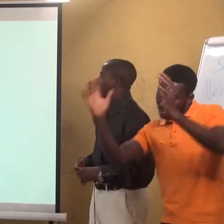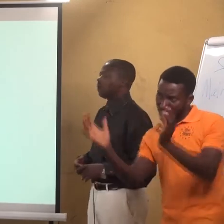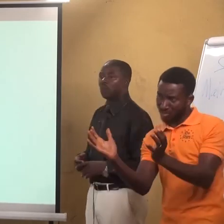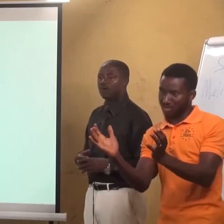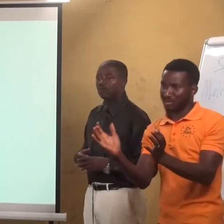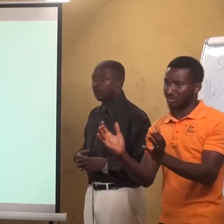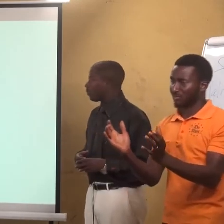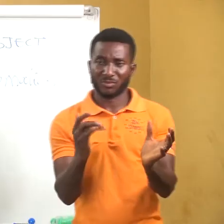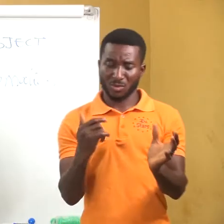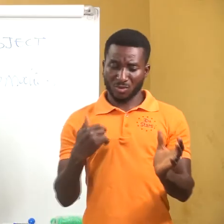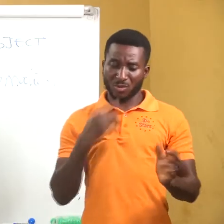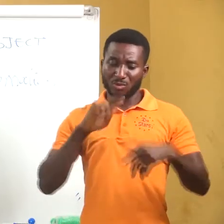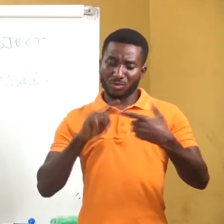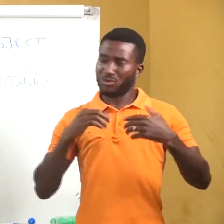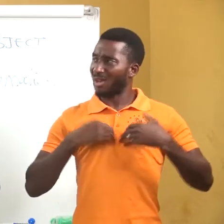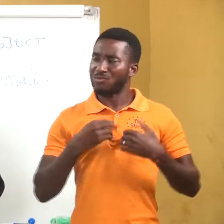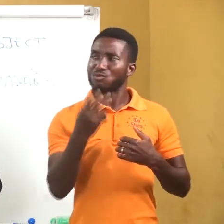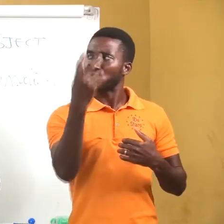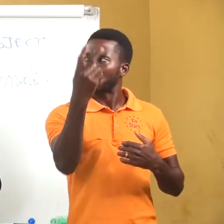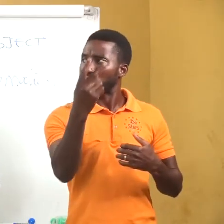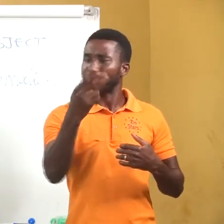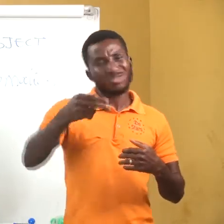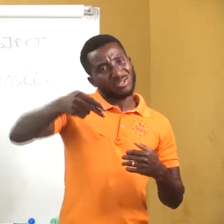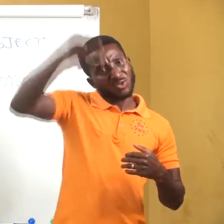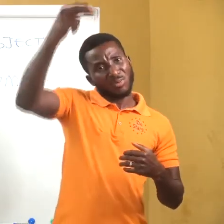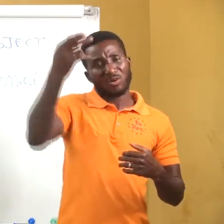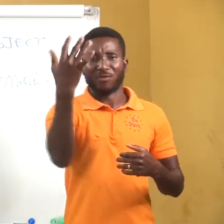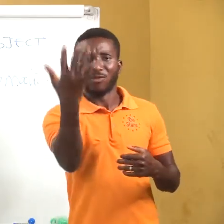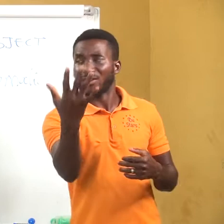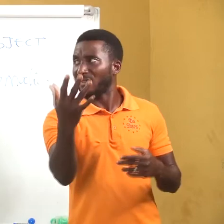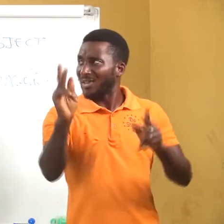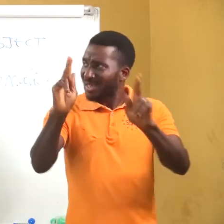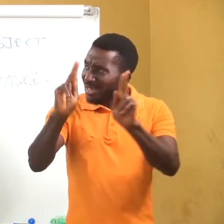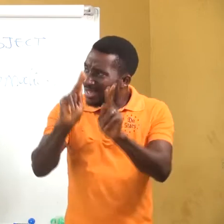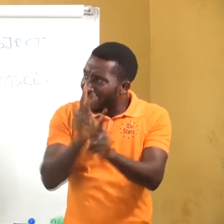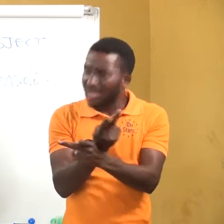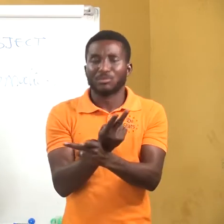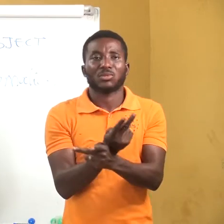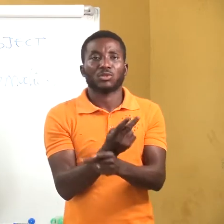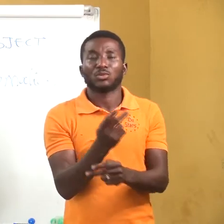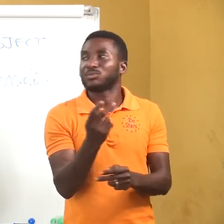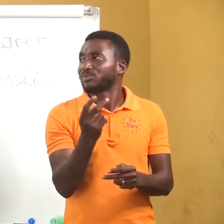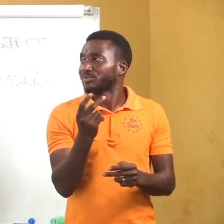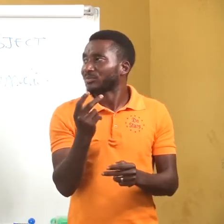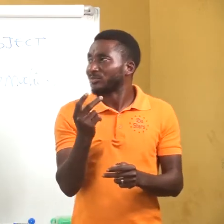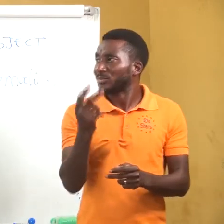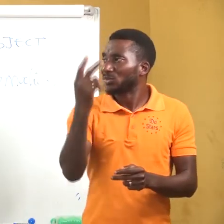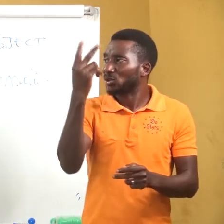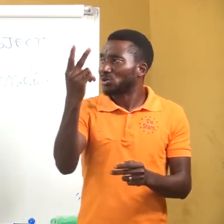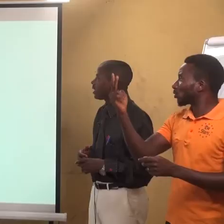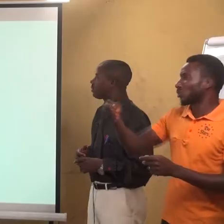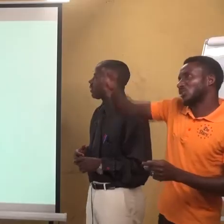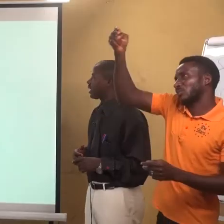multiplication. We have 2 raised to the power 5 multiplied by 2 raised to the power